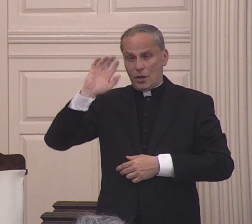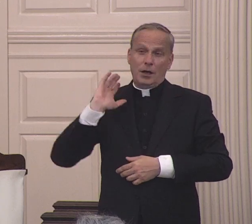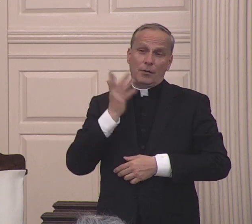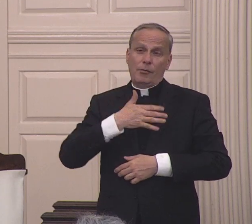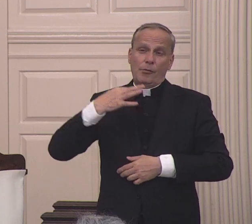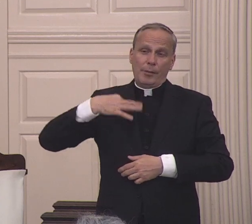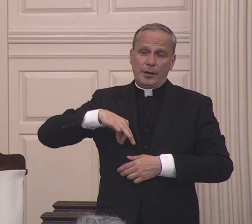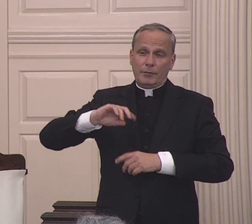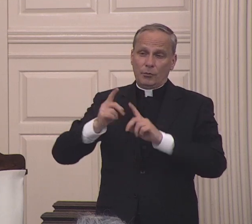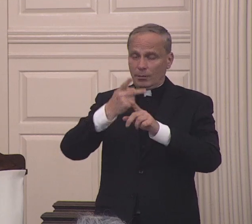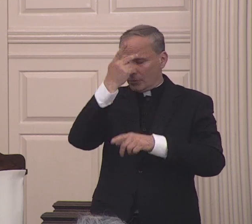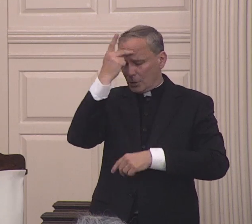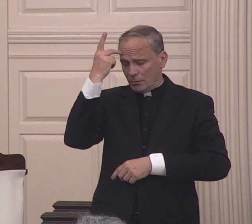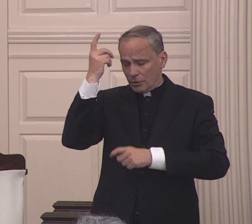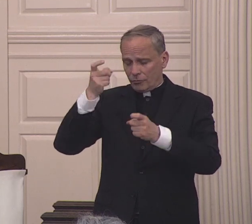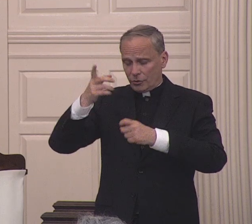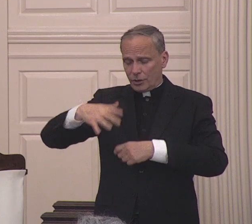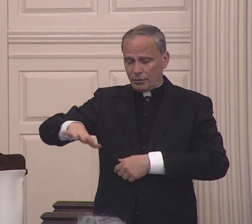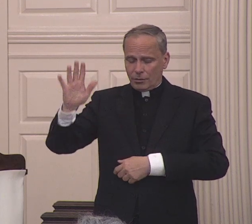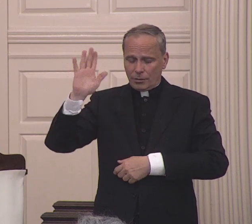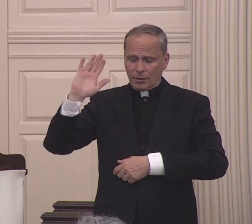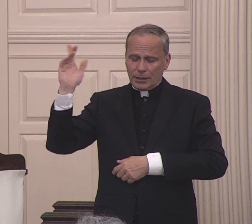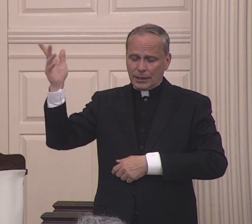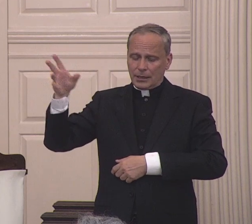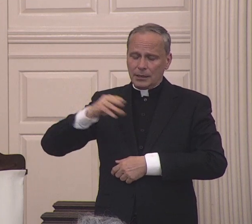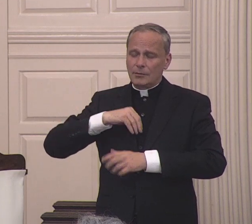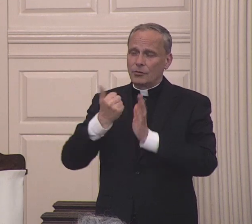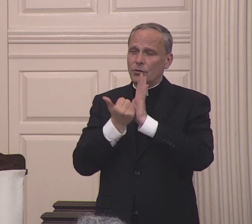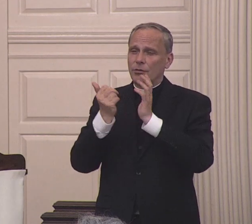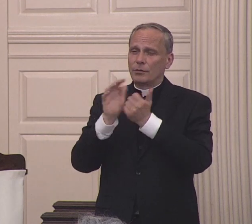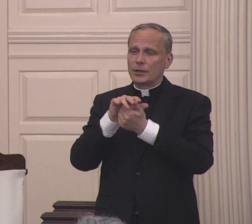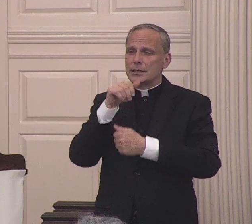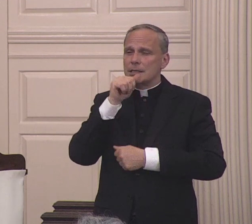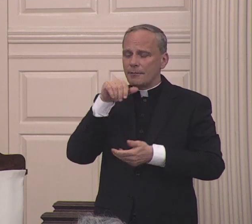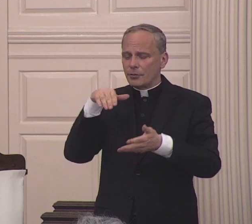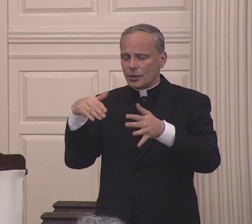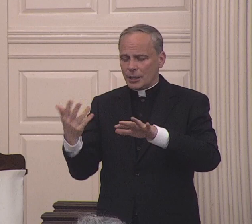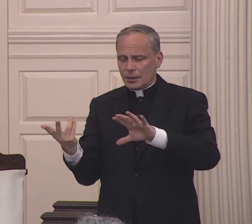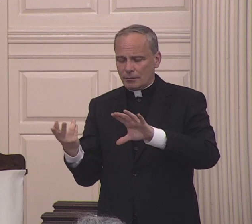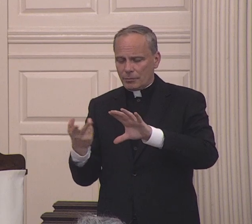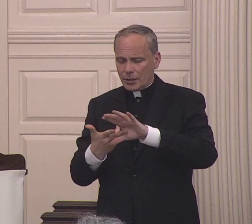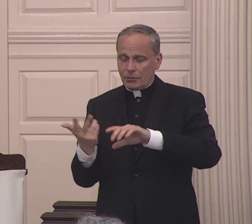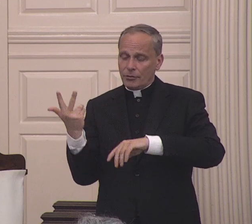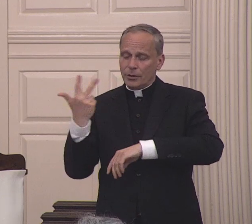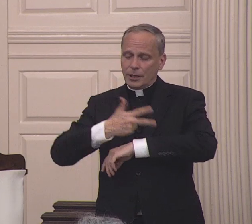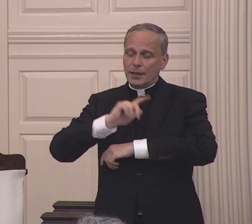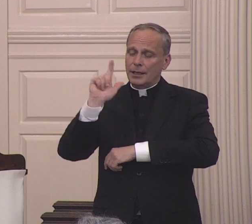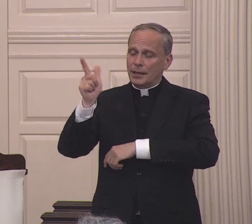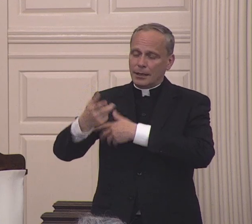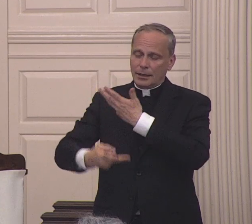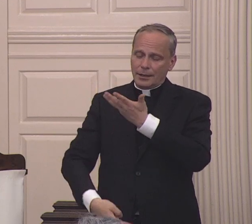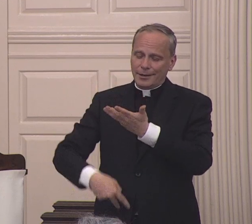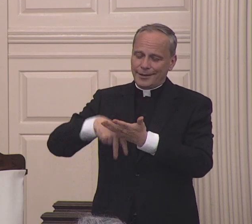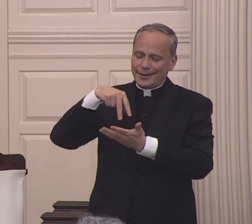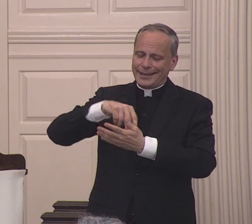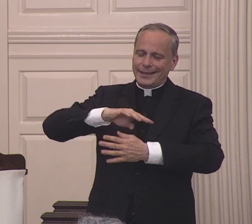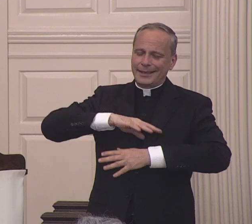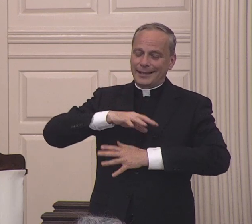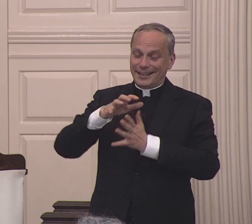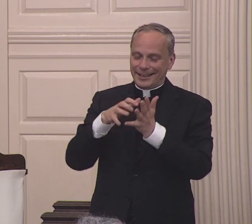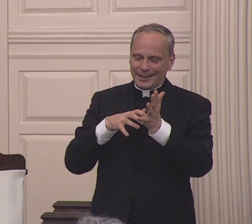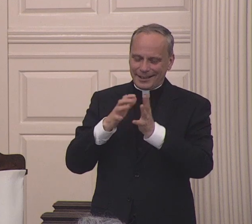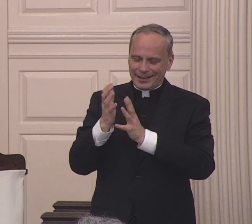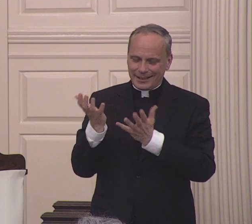was crucified under Pontius Pilate. He suffered death and was buried, and rose again on the third day in accordance